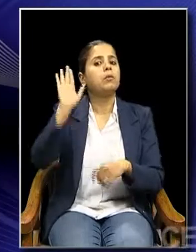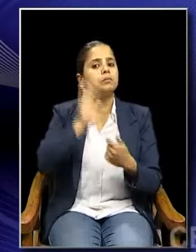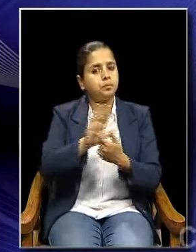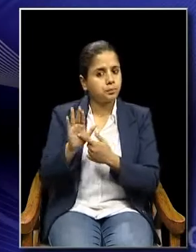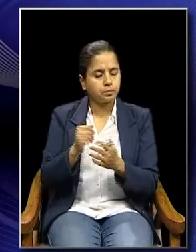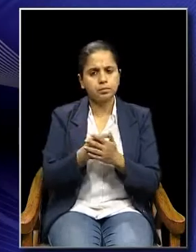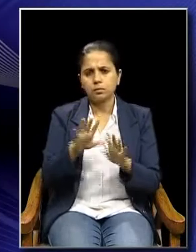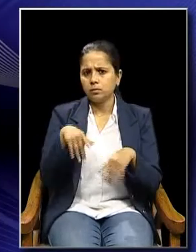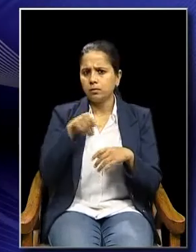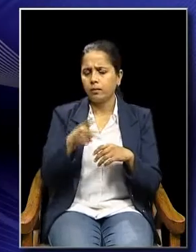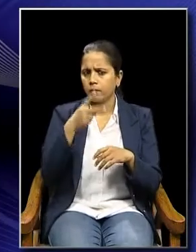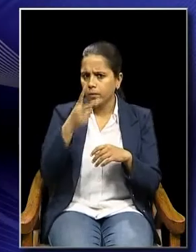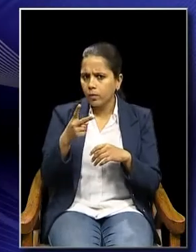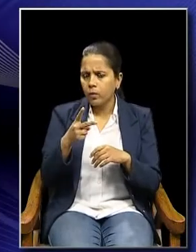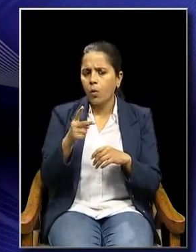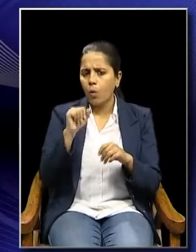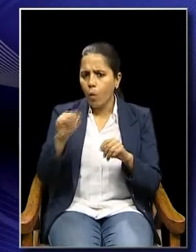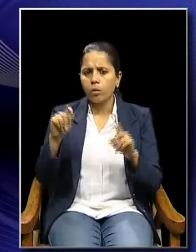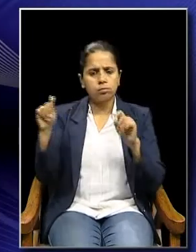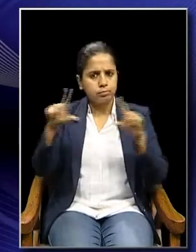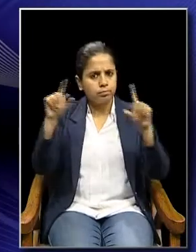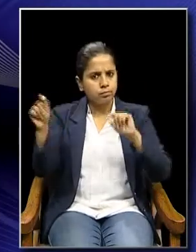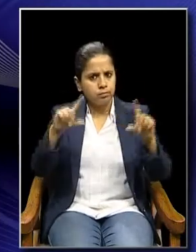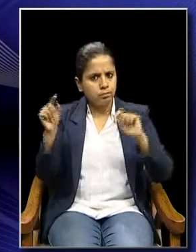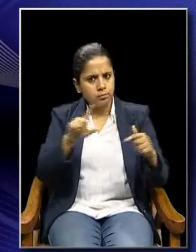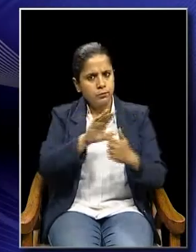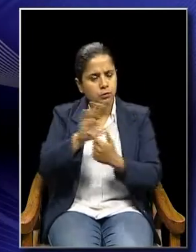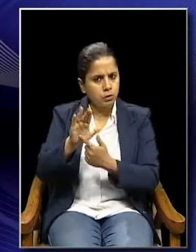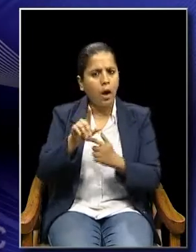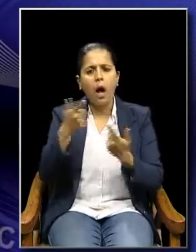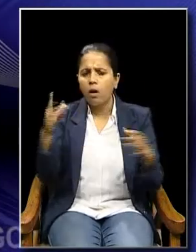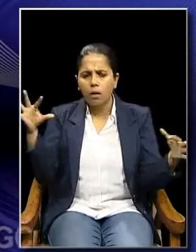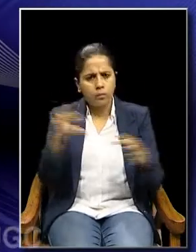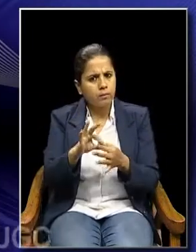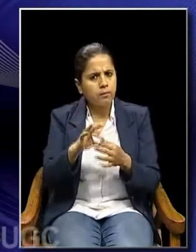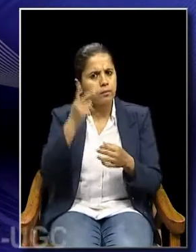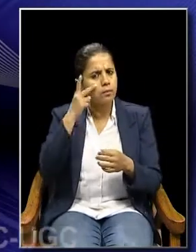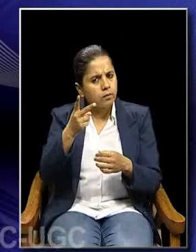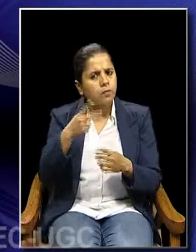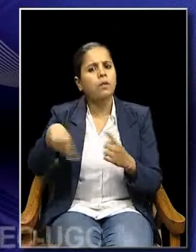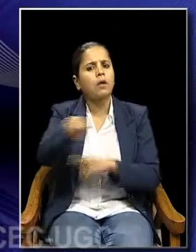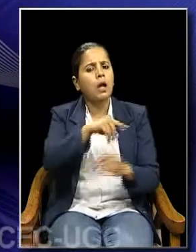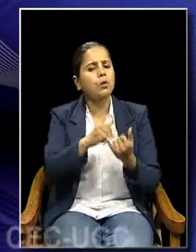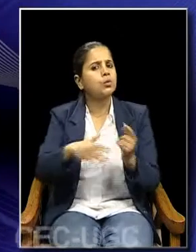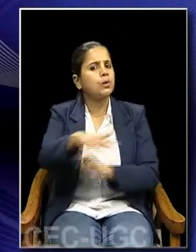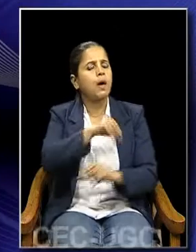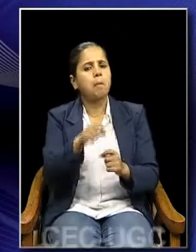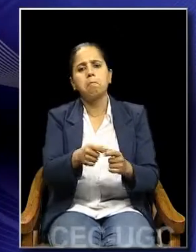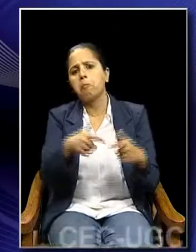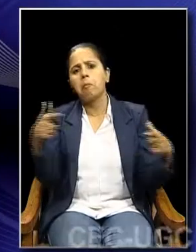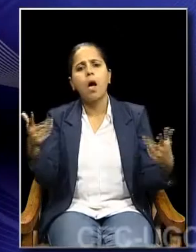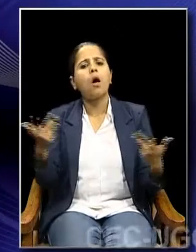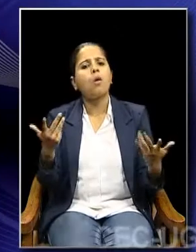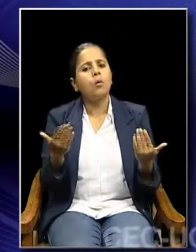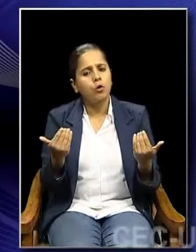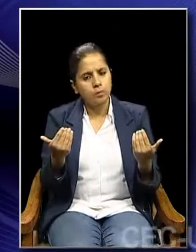how the moving images or cinema, they are in a way connected to the society at large.